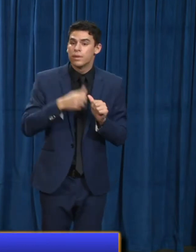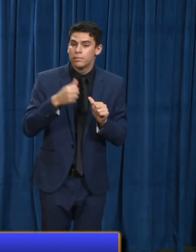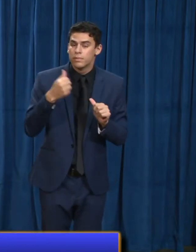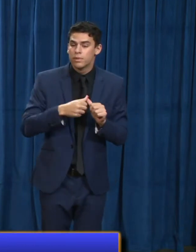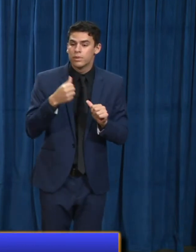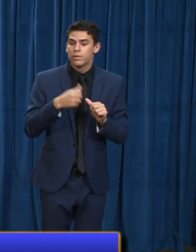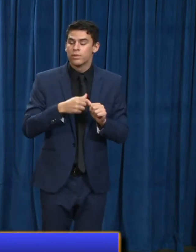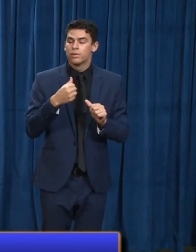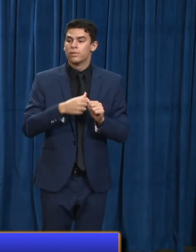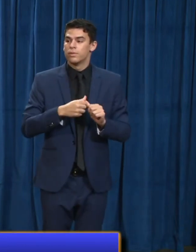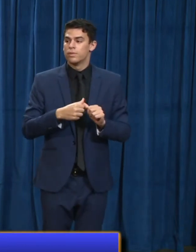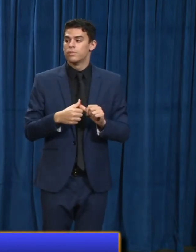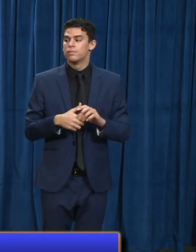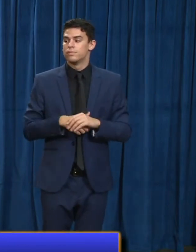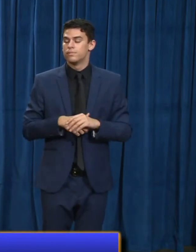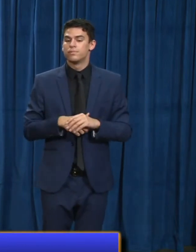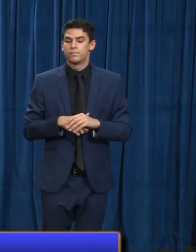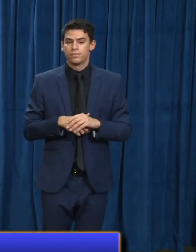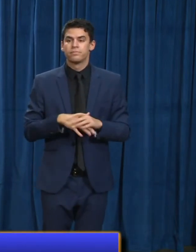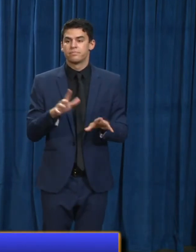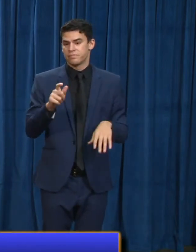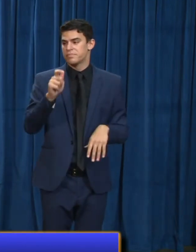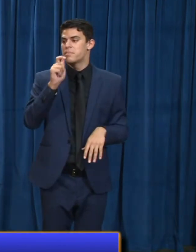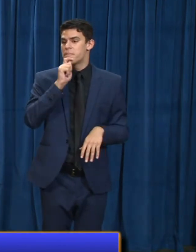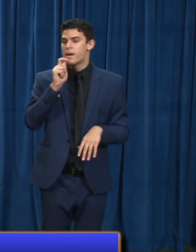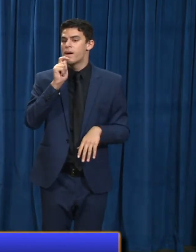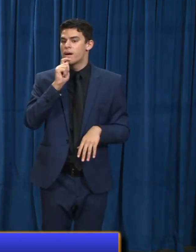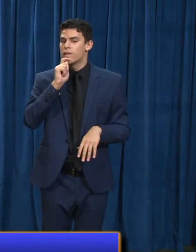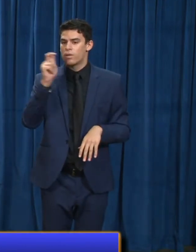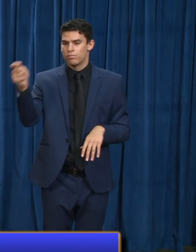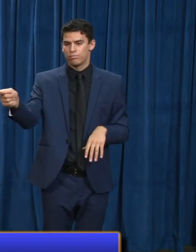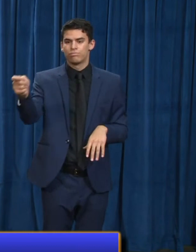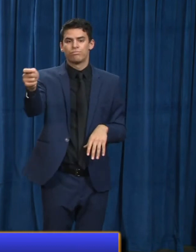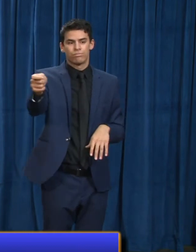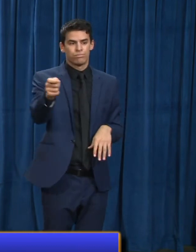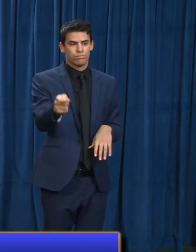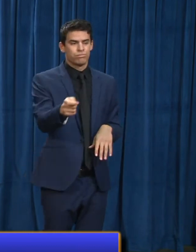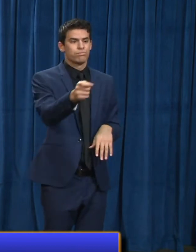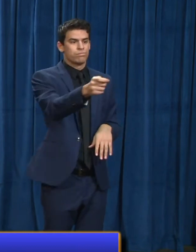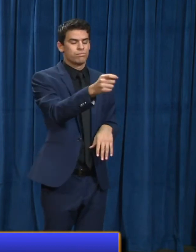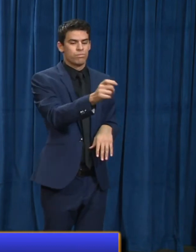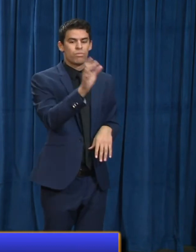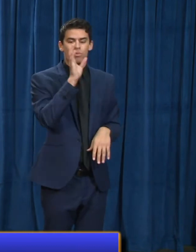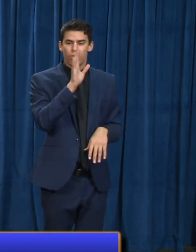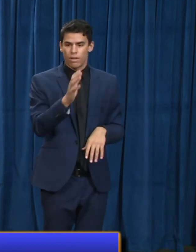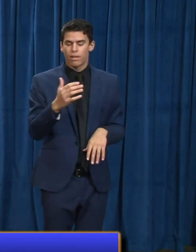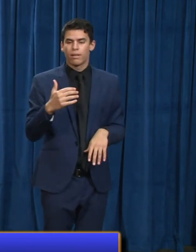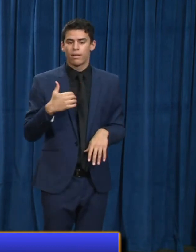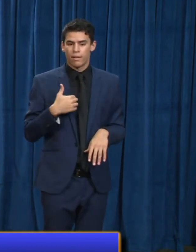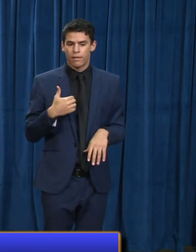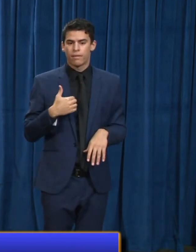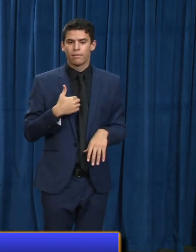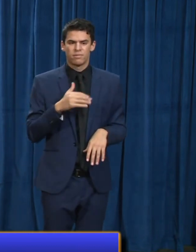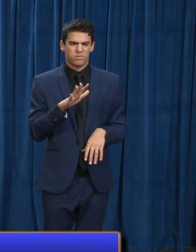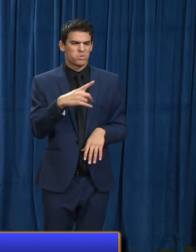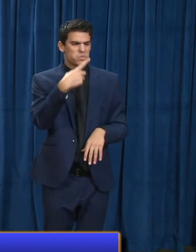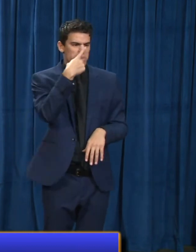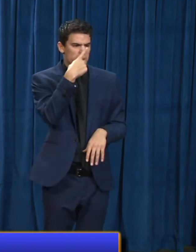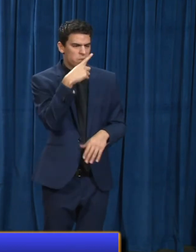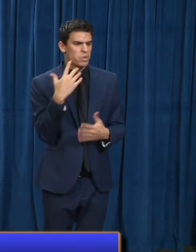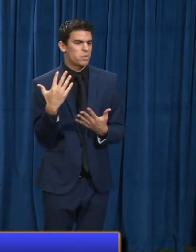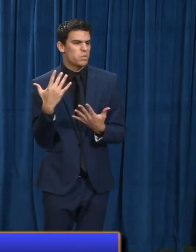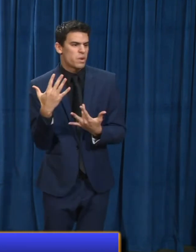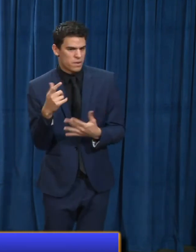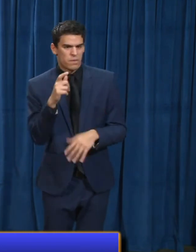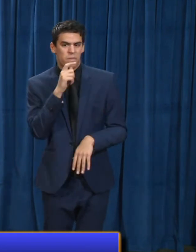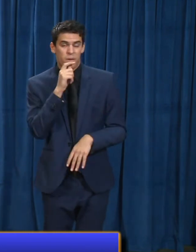will be microphone that will be moved around today. And so if you can wait on that.